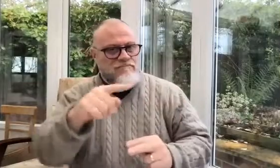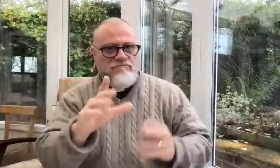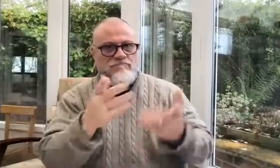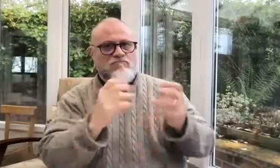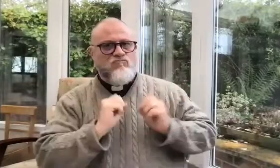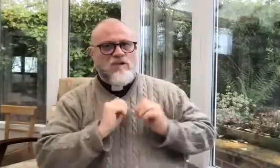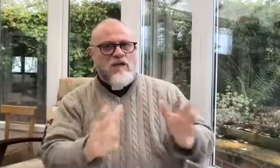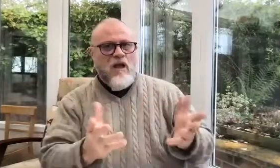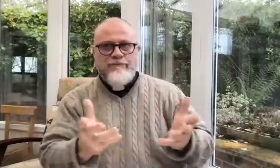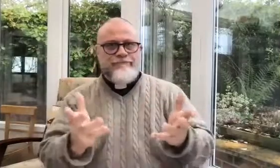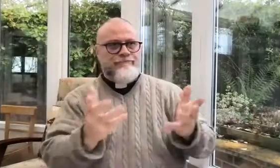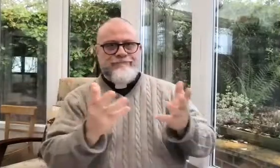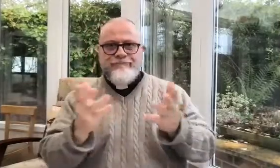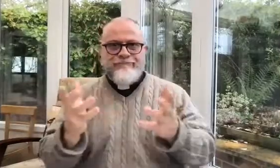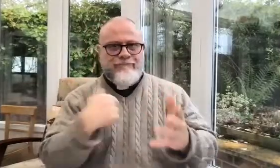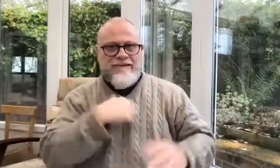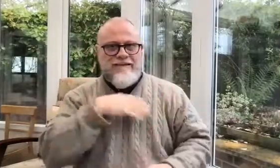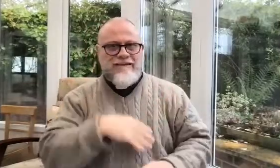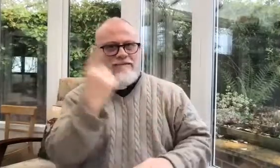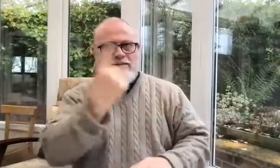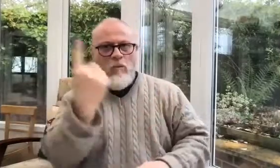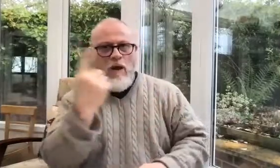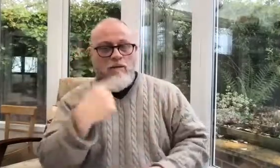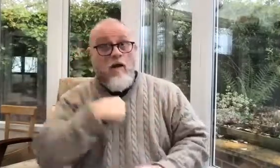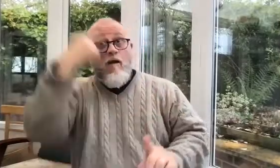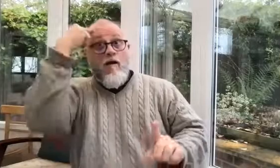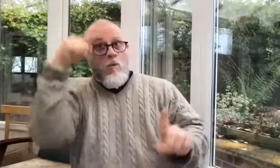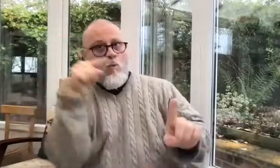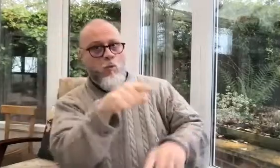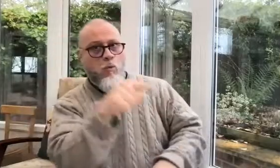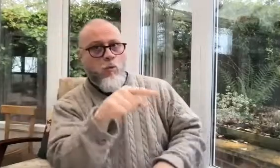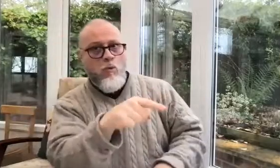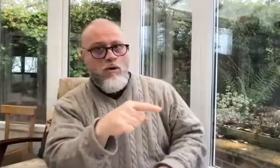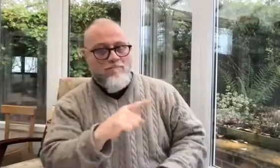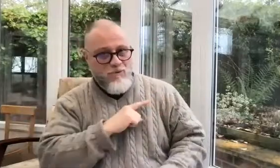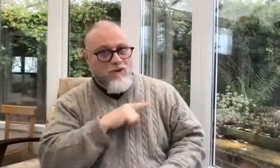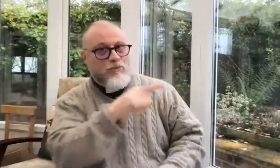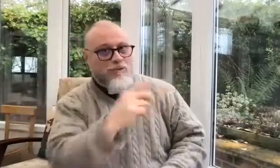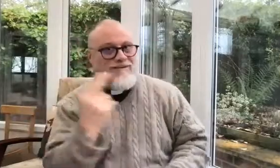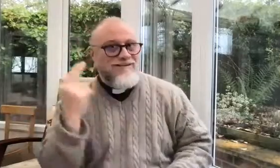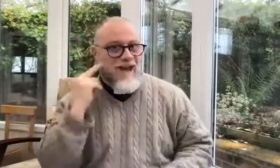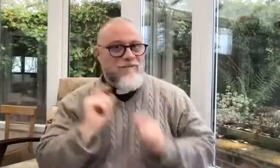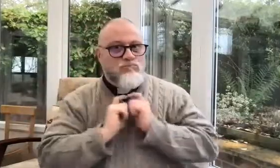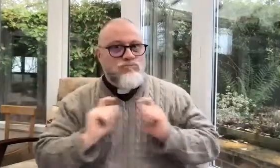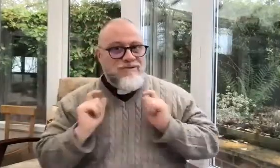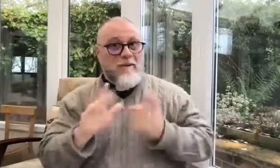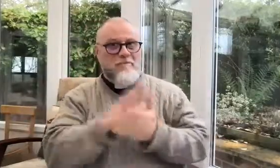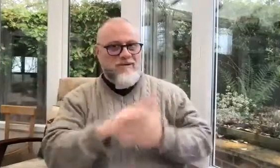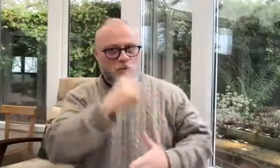regular vicar on the island, but he's recently retired and needed a person to actually replace. And we thought of you because you're a